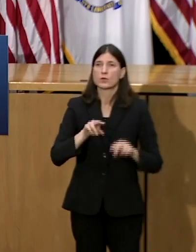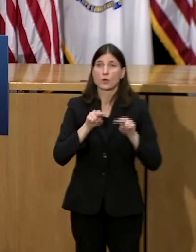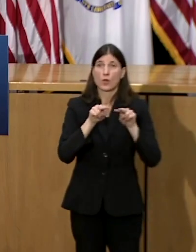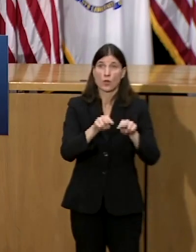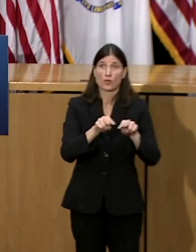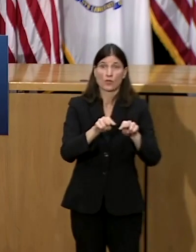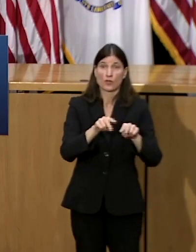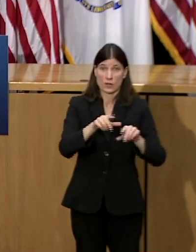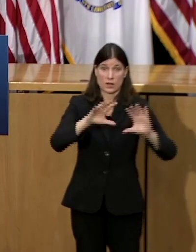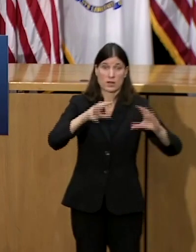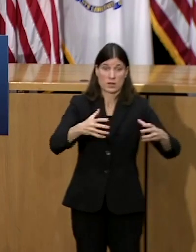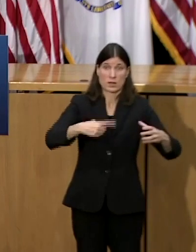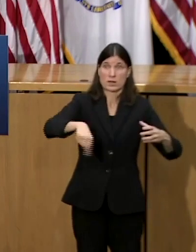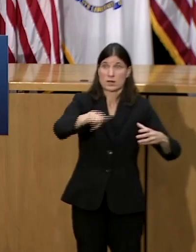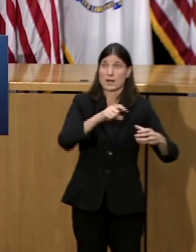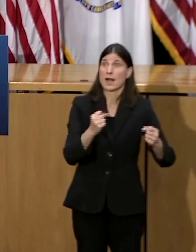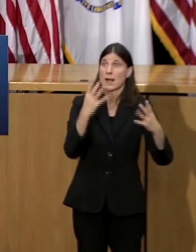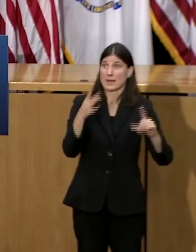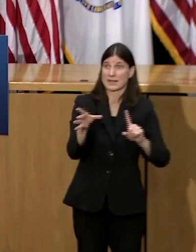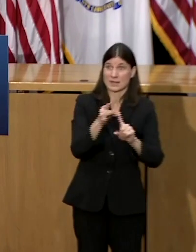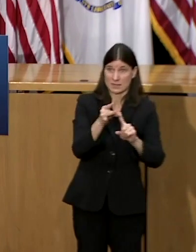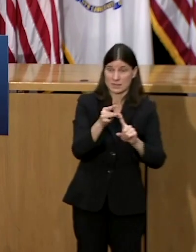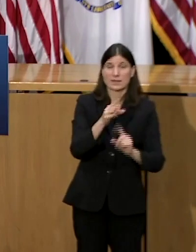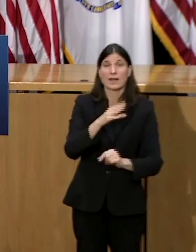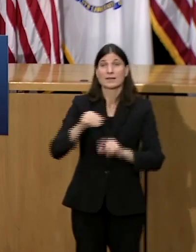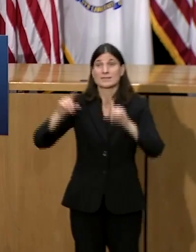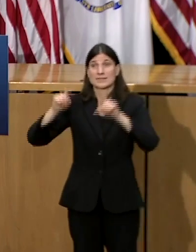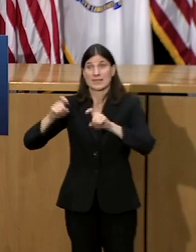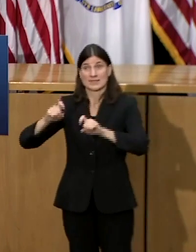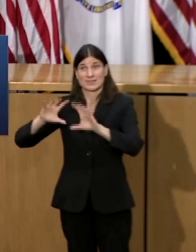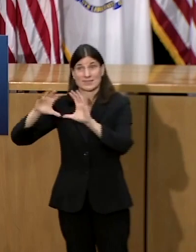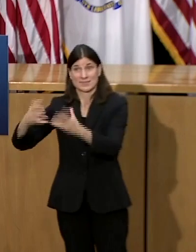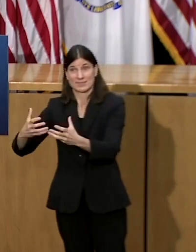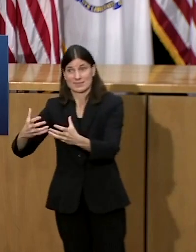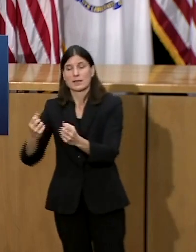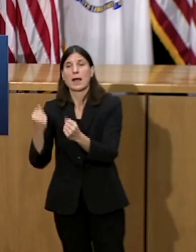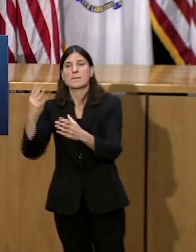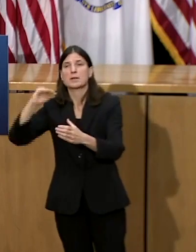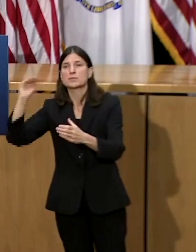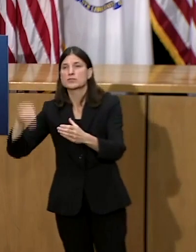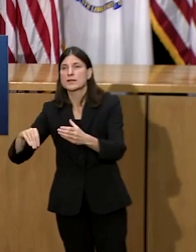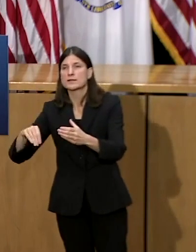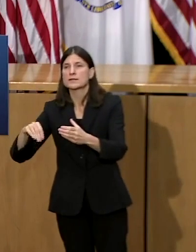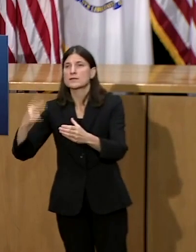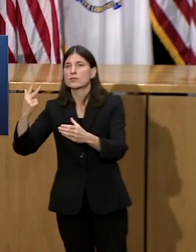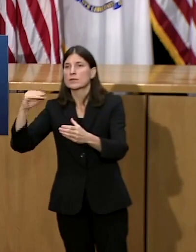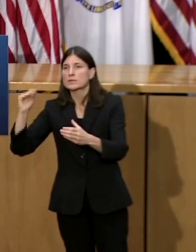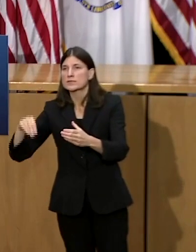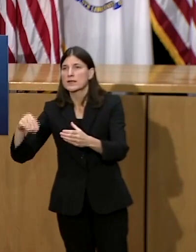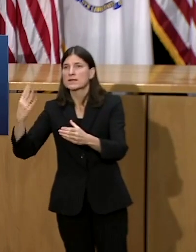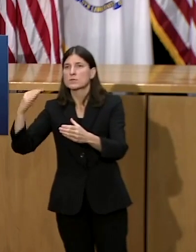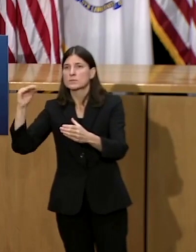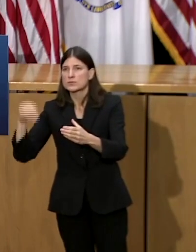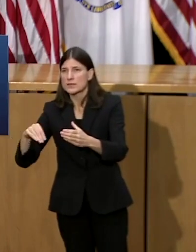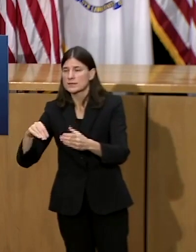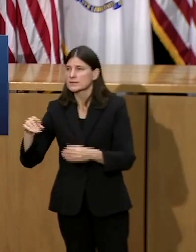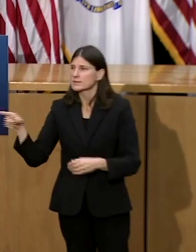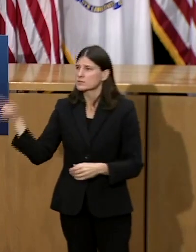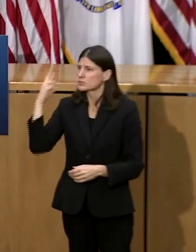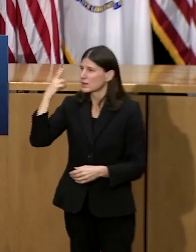how much you're testing relative to the number of cases you have per 100,000, right? Now, we're